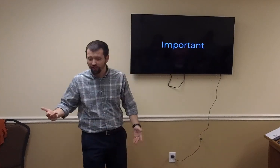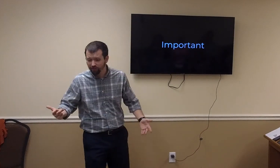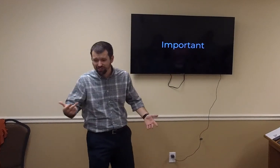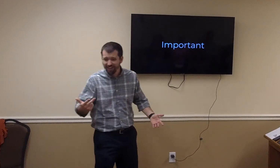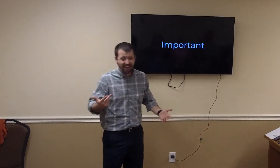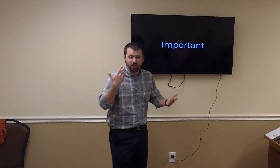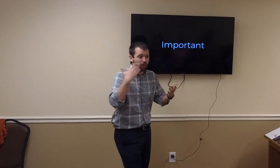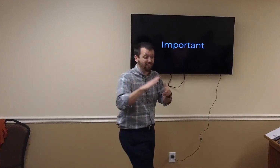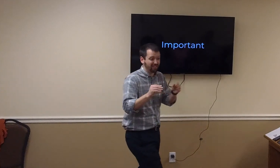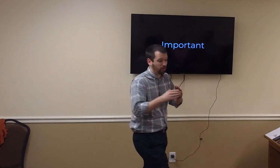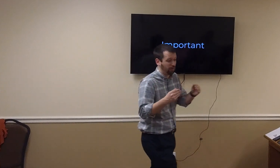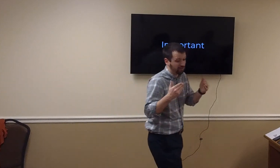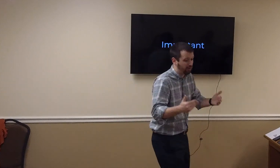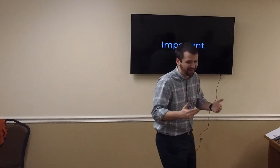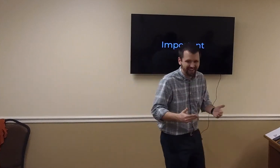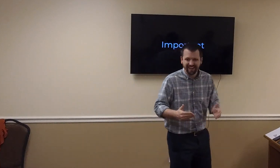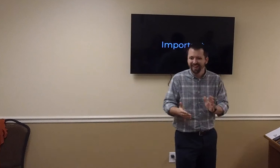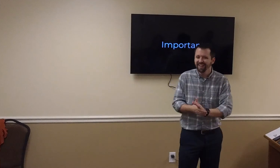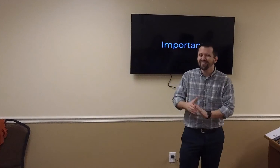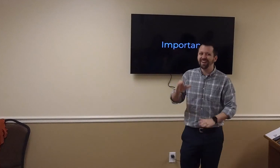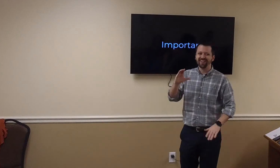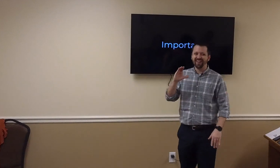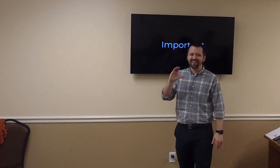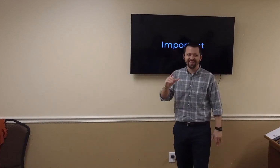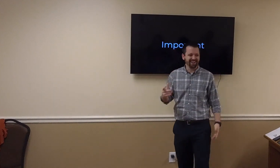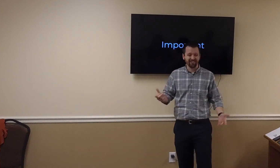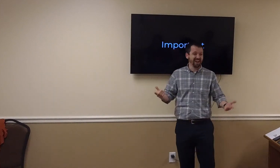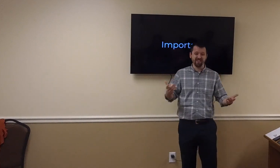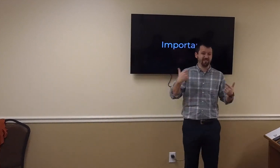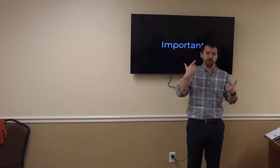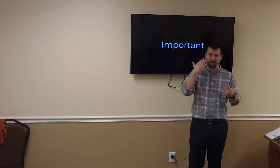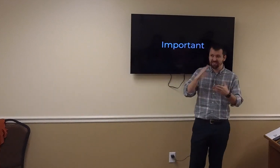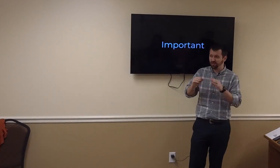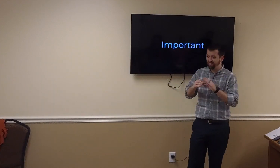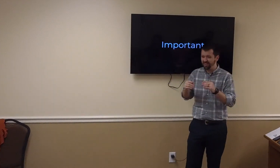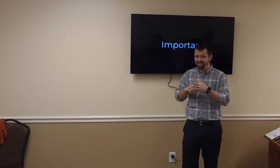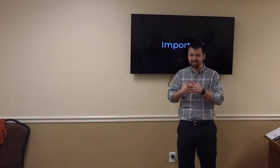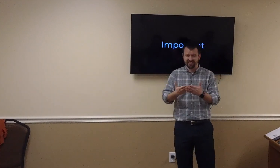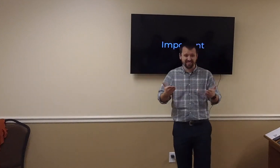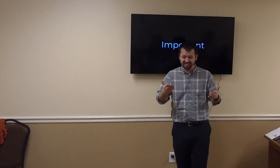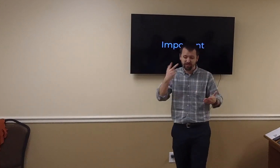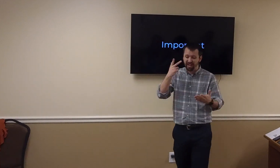there. I don't know where that story was going. But I don't ever know where my stories go. I just start things and see what